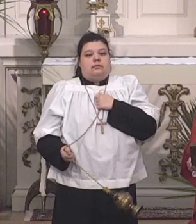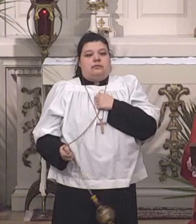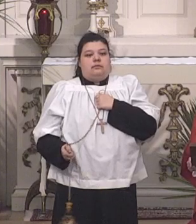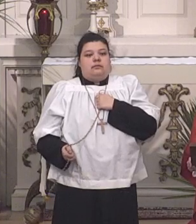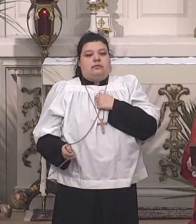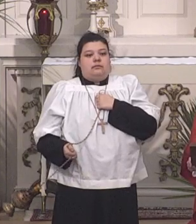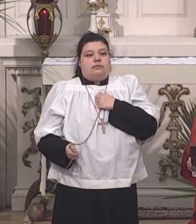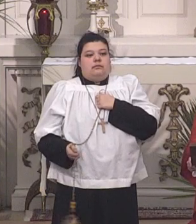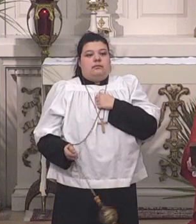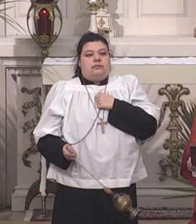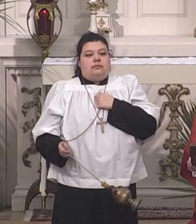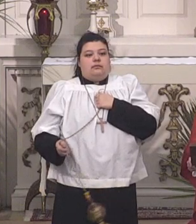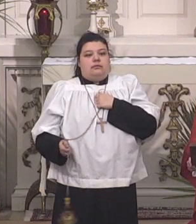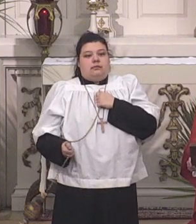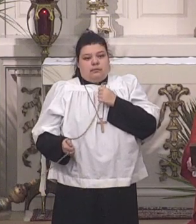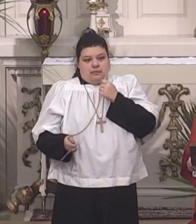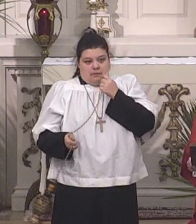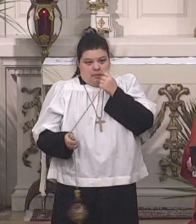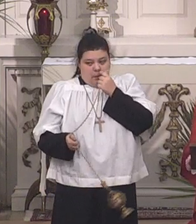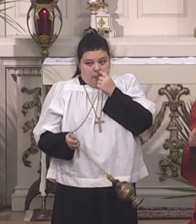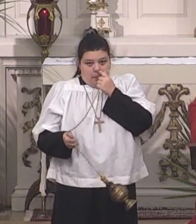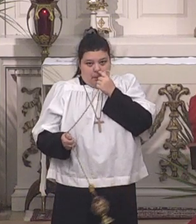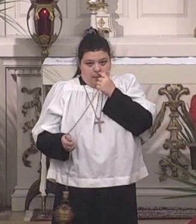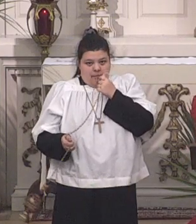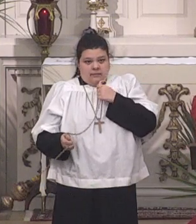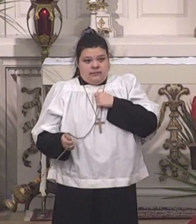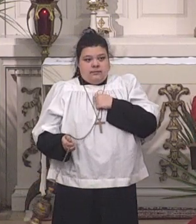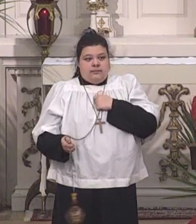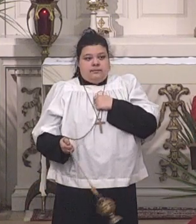a way to arrest him.